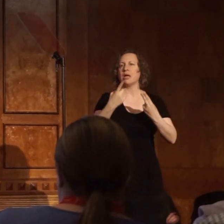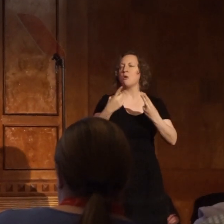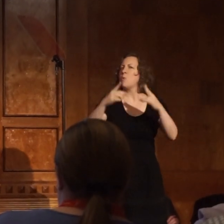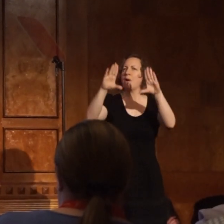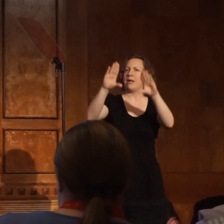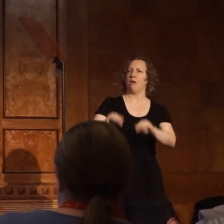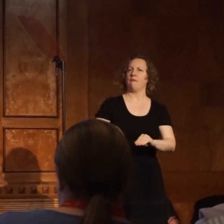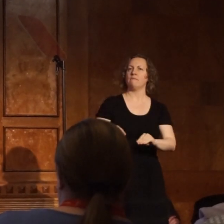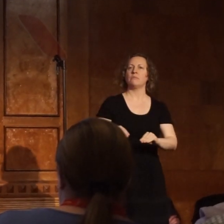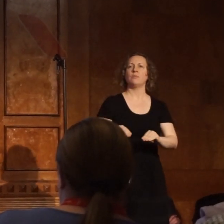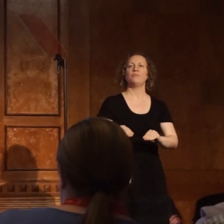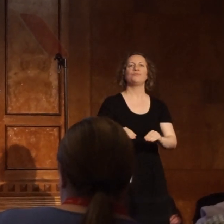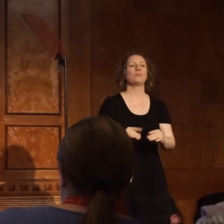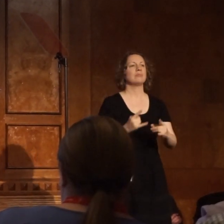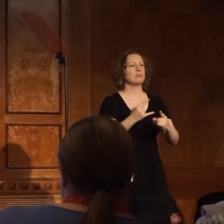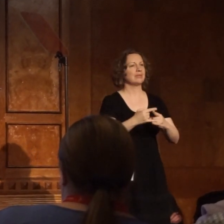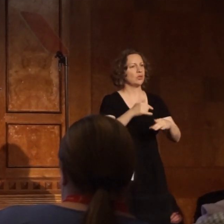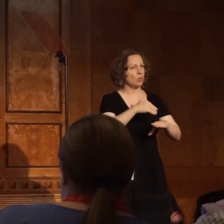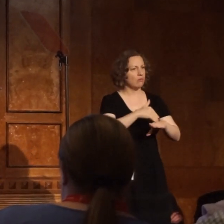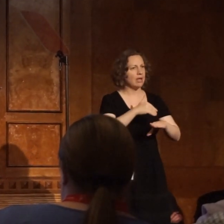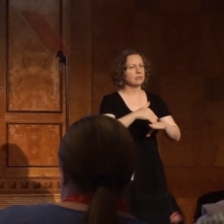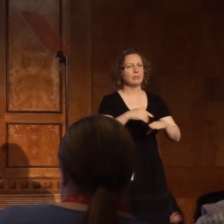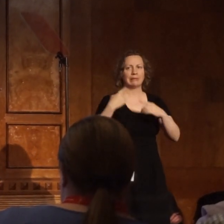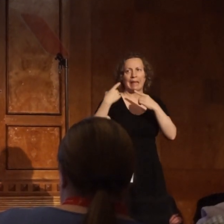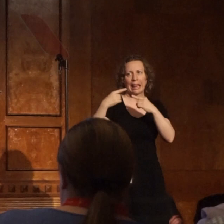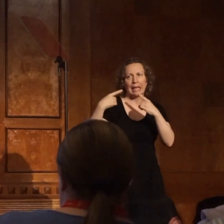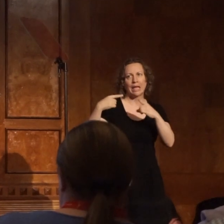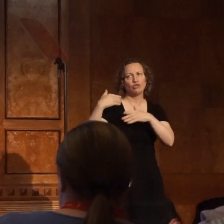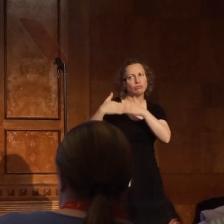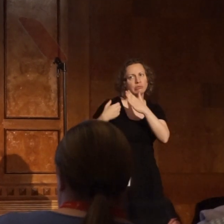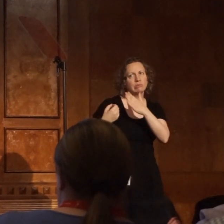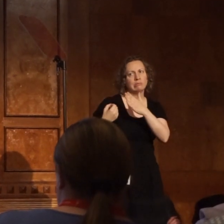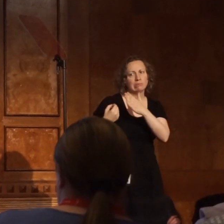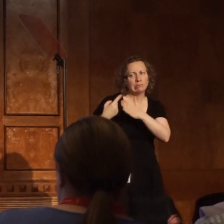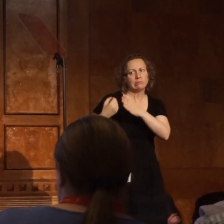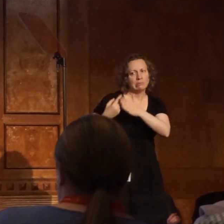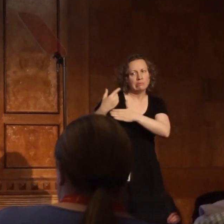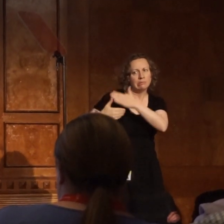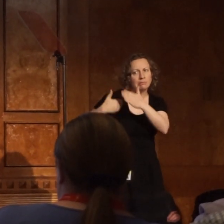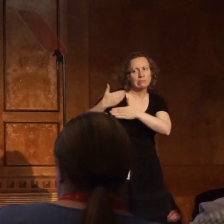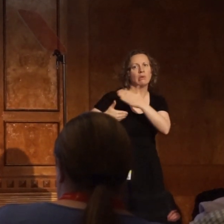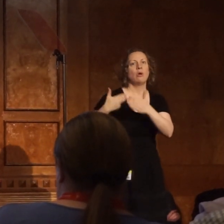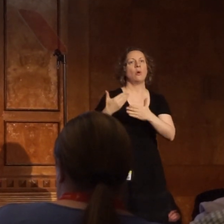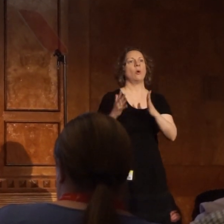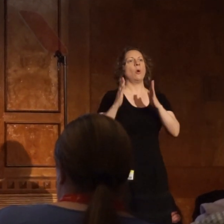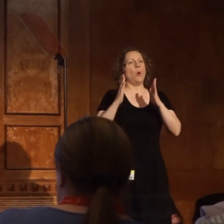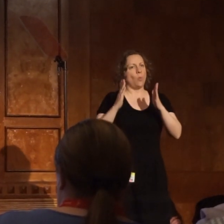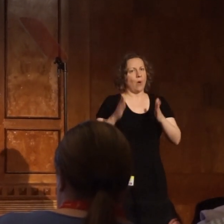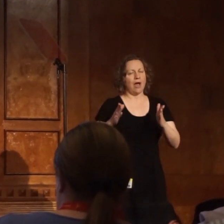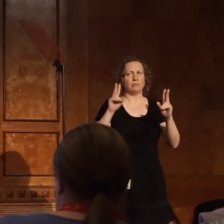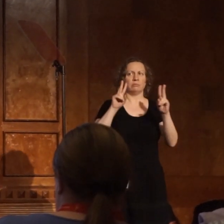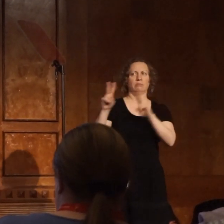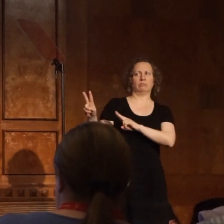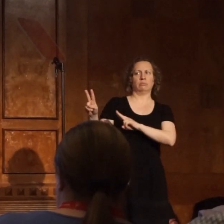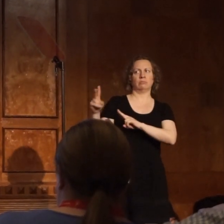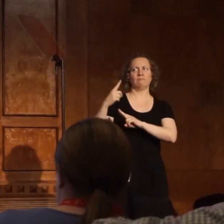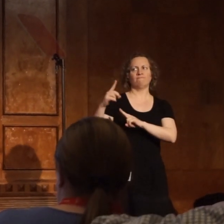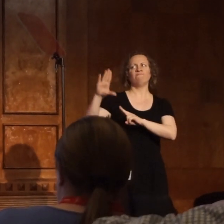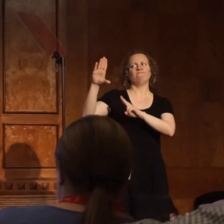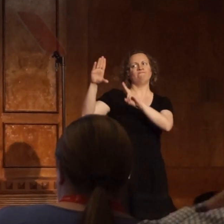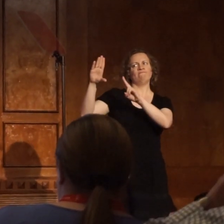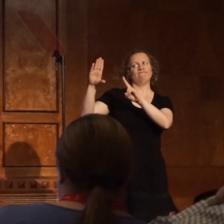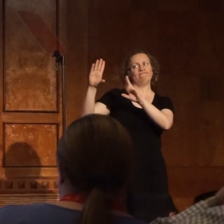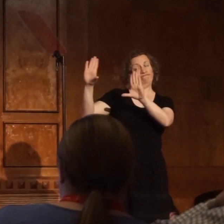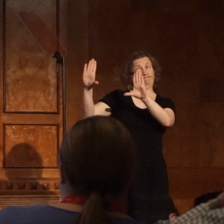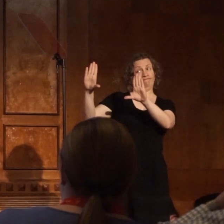sexual harassment, we must make this a turning point and a moment of real change. We must say no more.